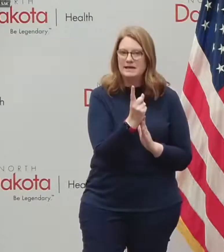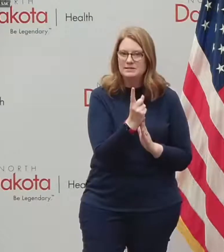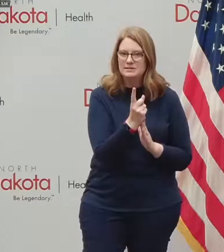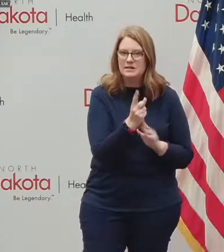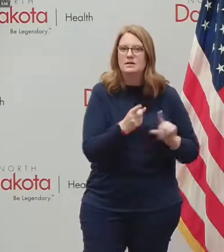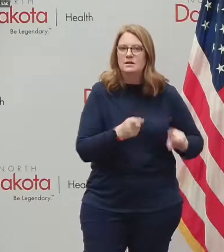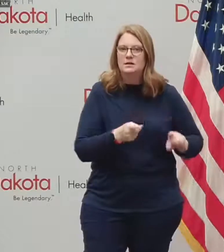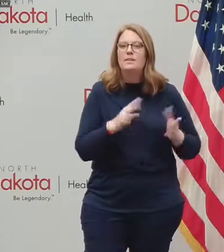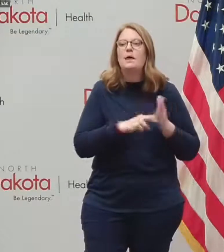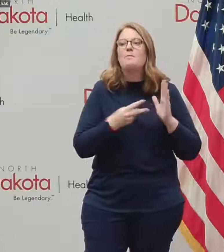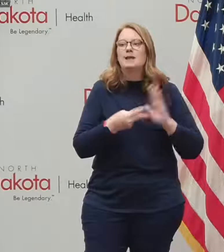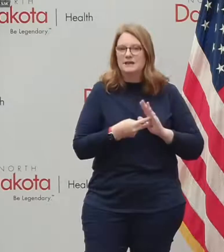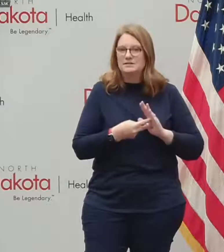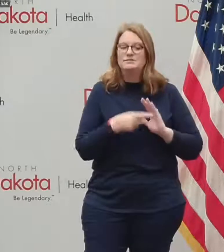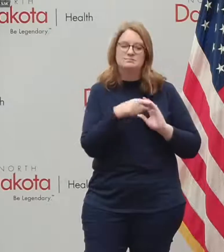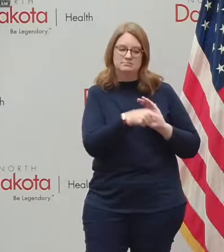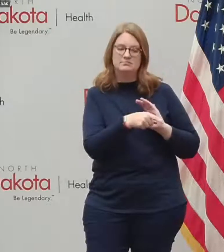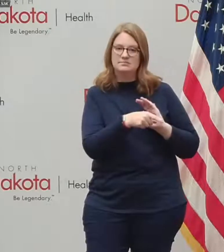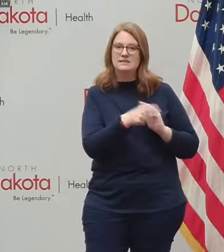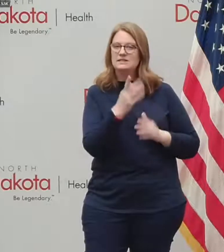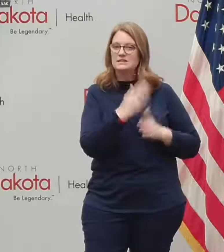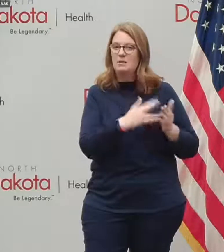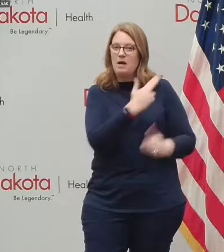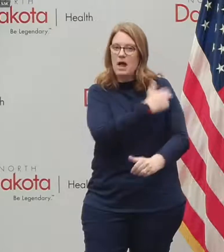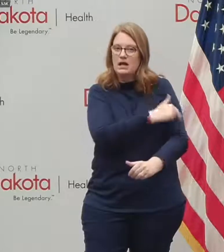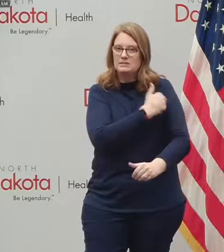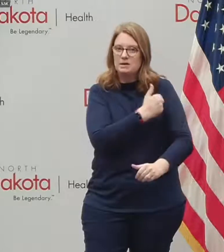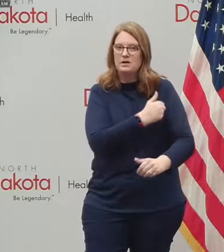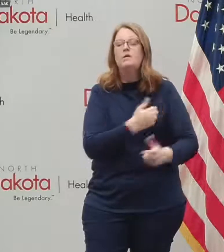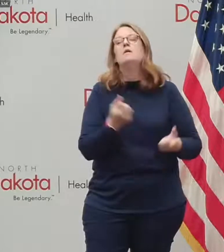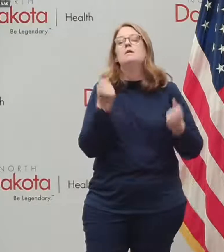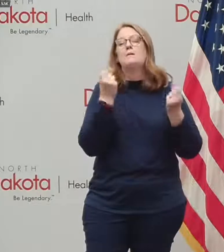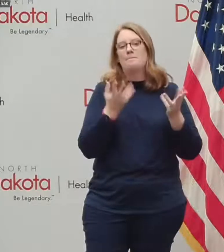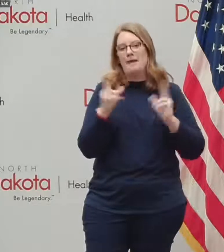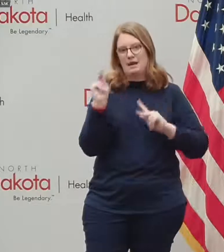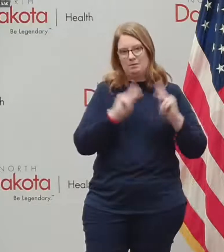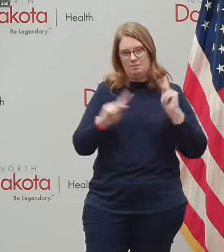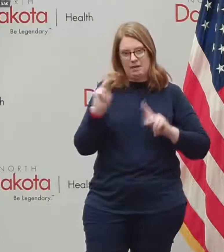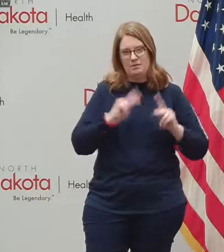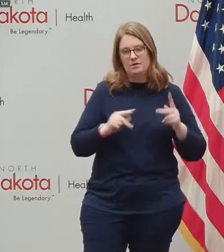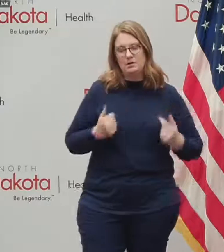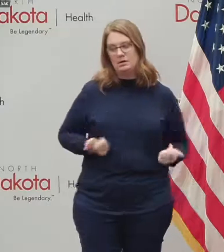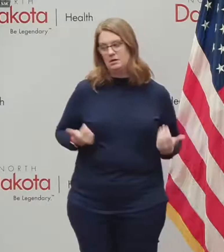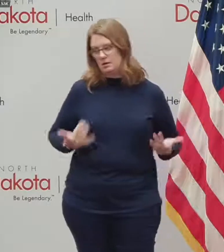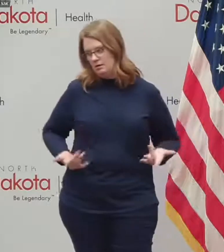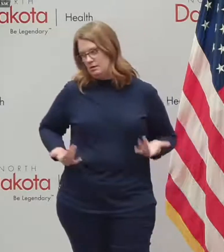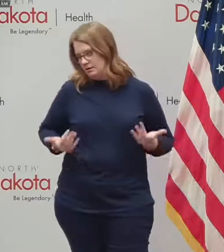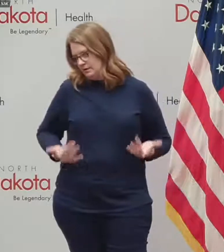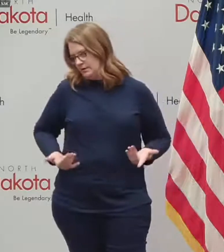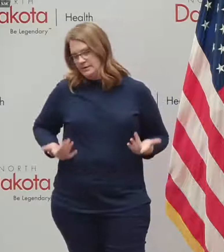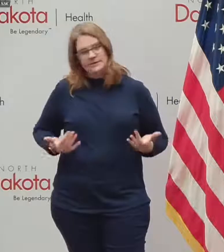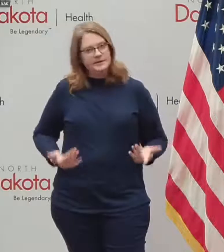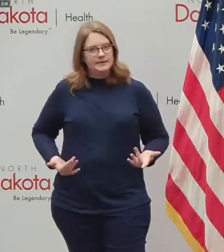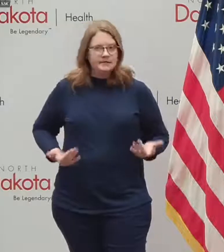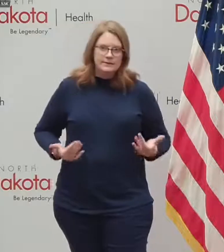that frees up, in some cases, for some hospital, dozens of people that are sort of perpetually, it rotates who they are, but as people